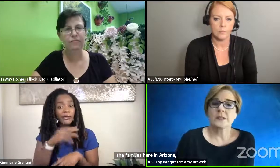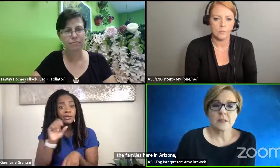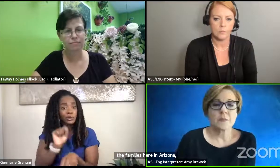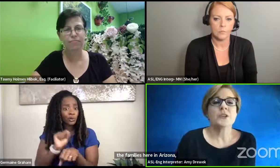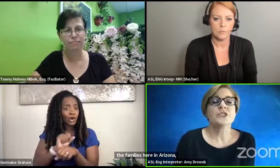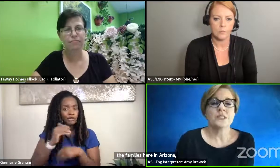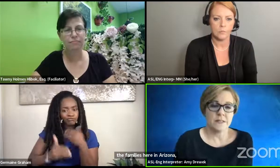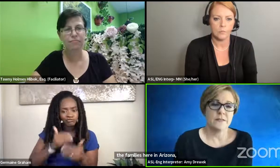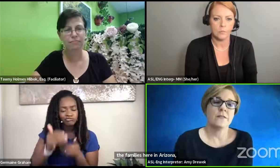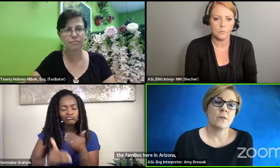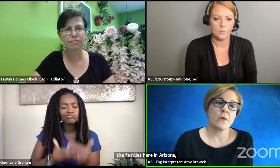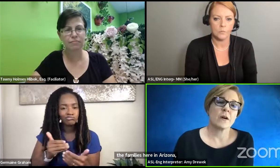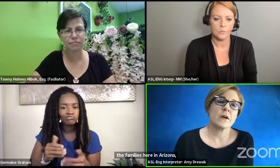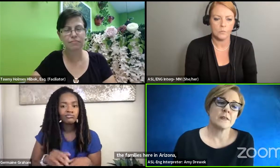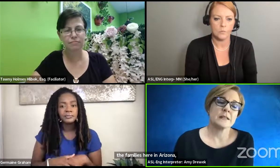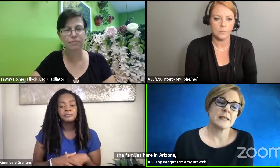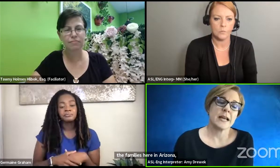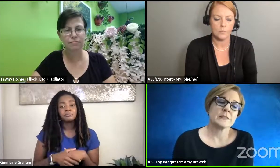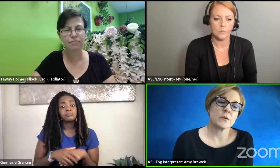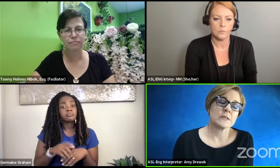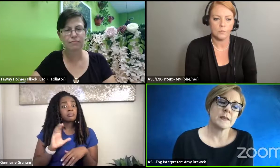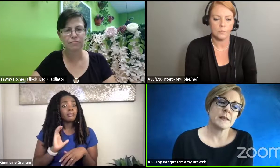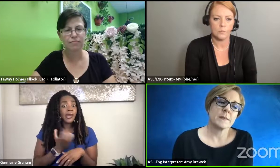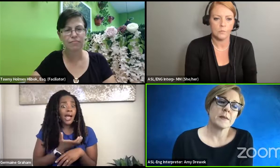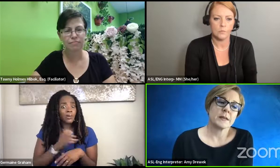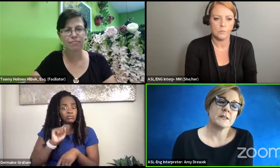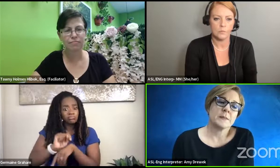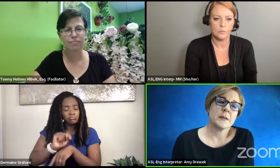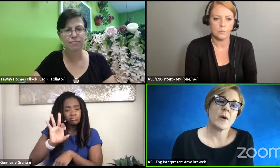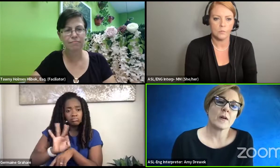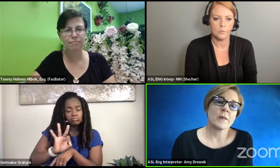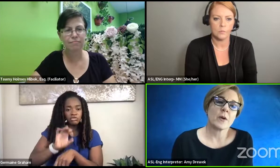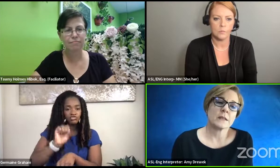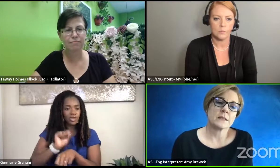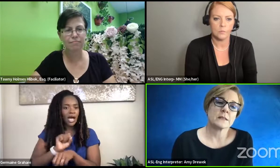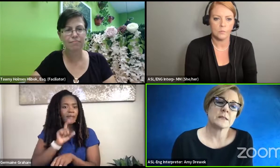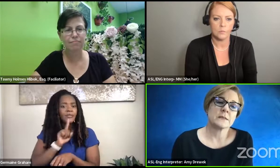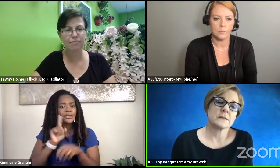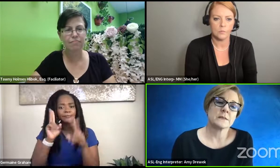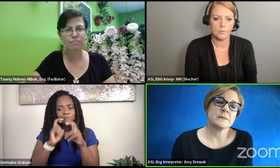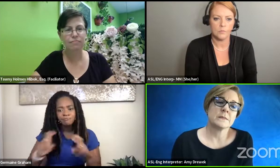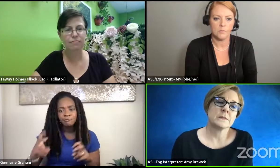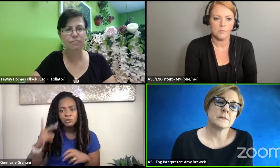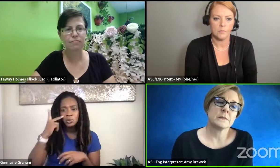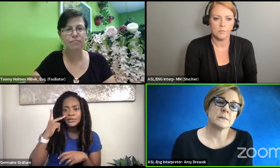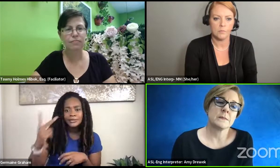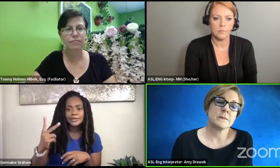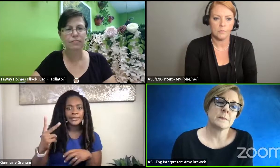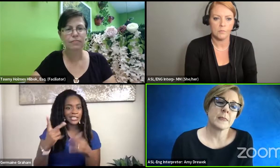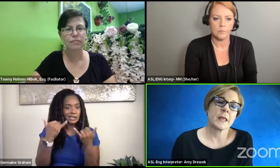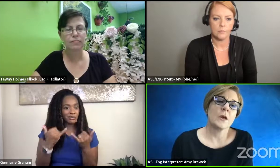So I was appreciative for this task force and the ability to be part of the process.